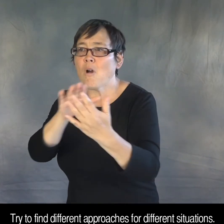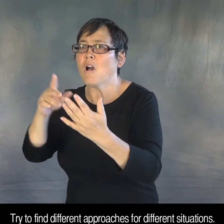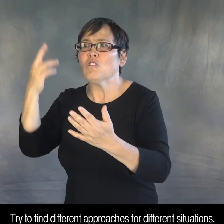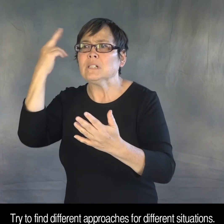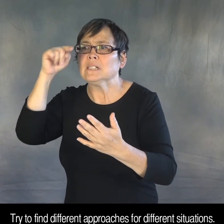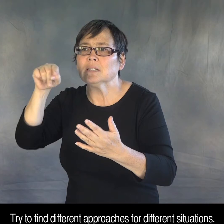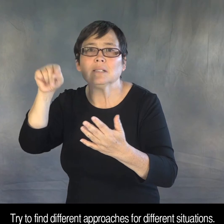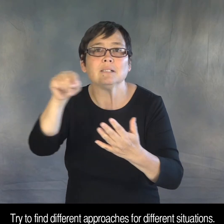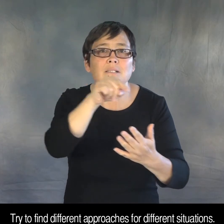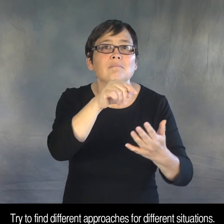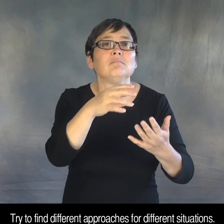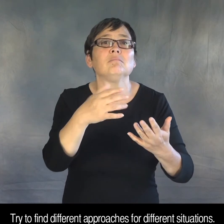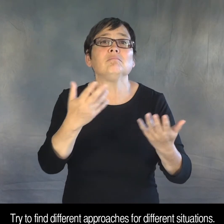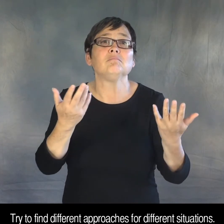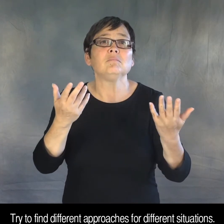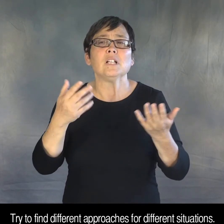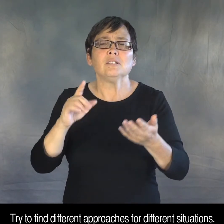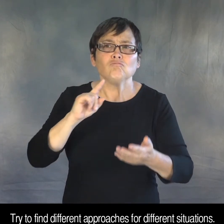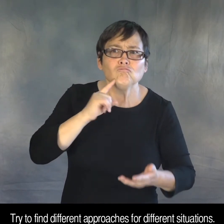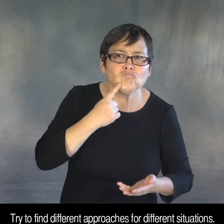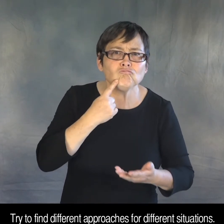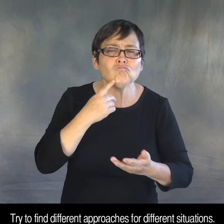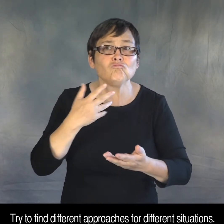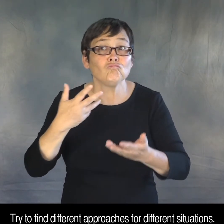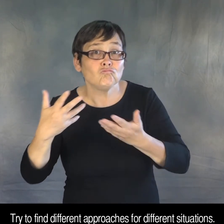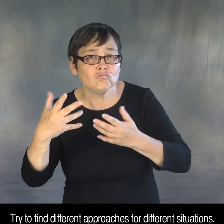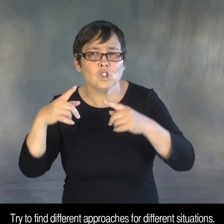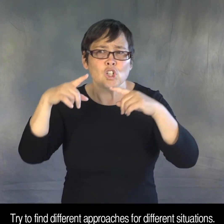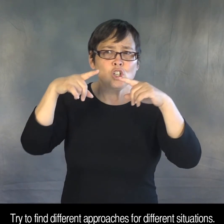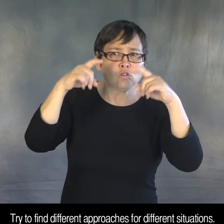Try to find different approaches for different situations.